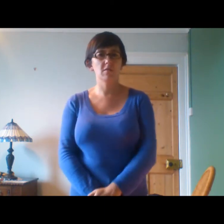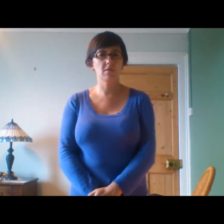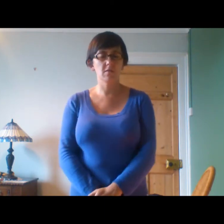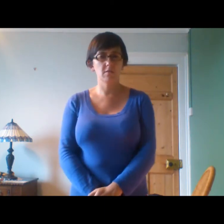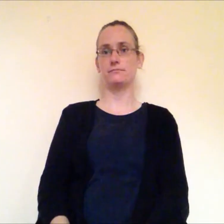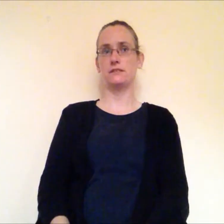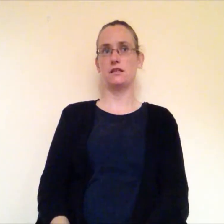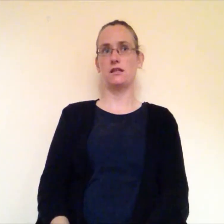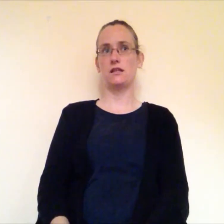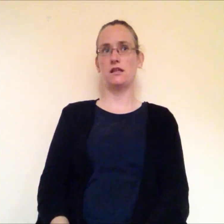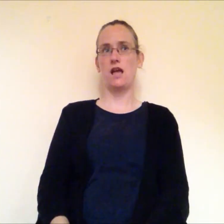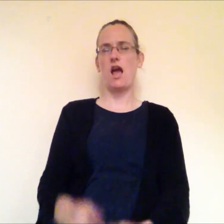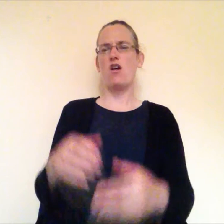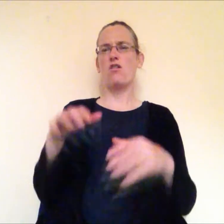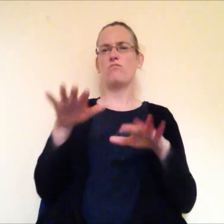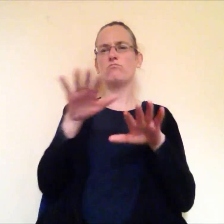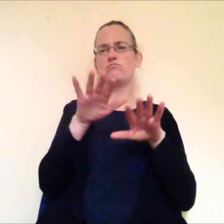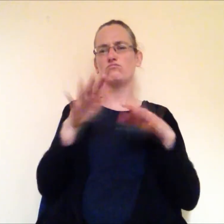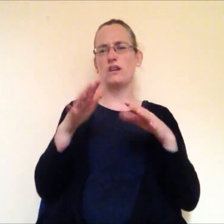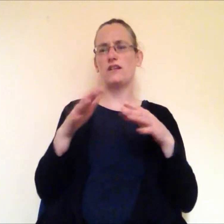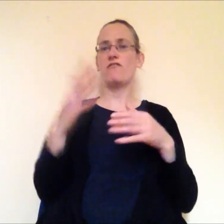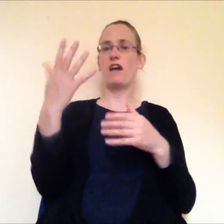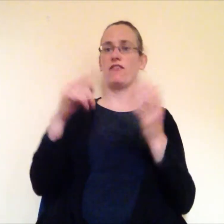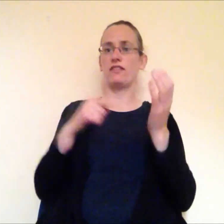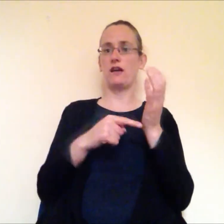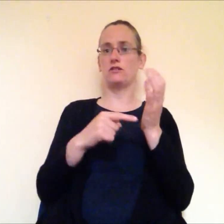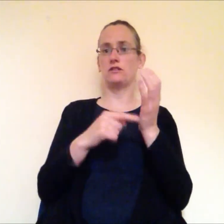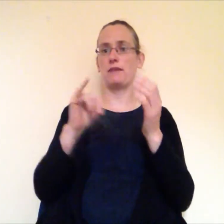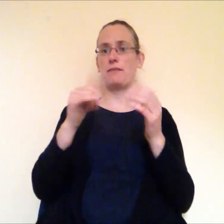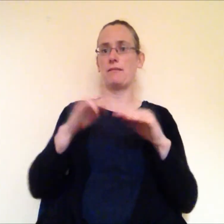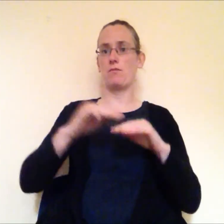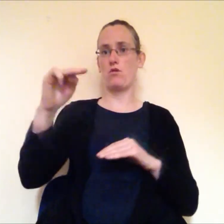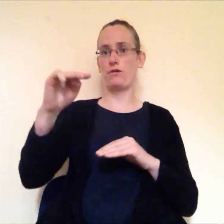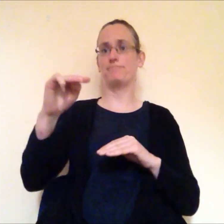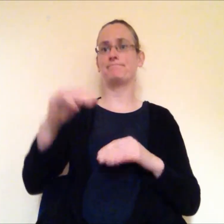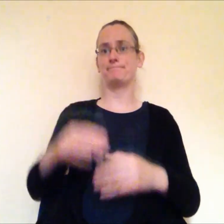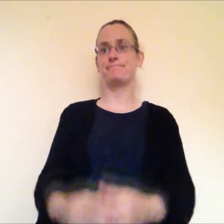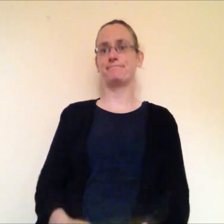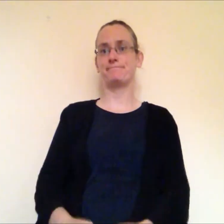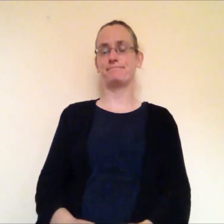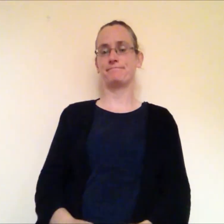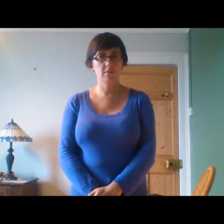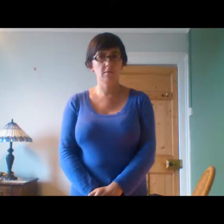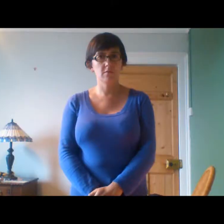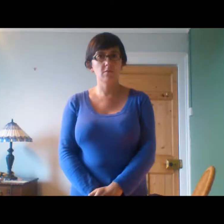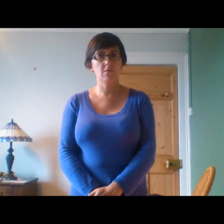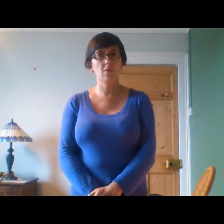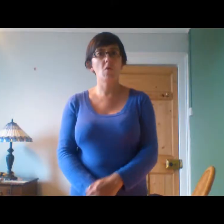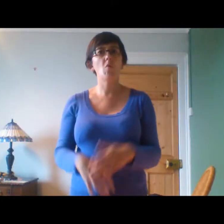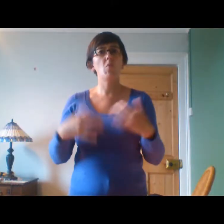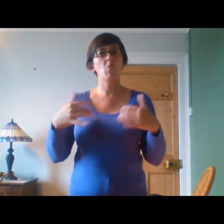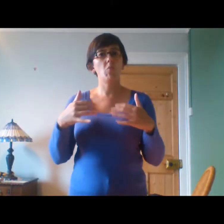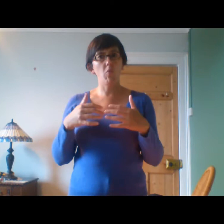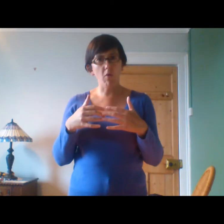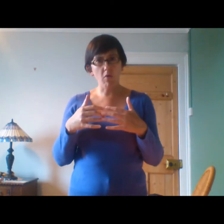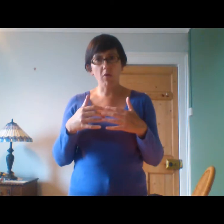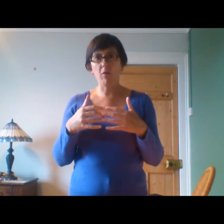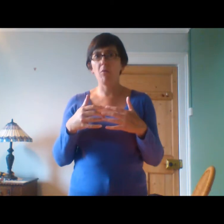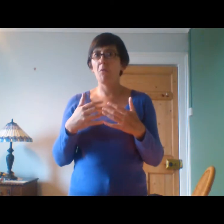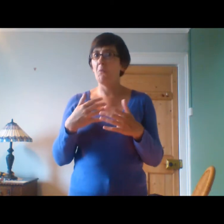5,000. Approximately 5,000 could be up and above that. As many as that. Could be up and above that. As many as